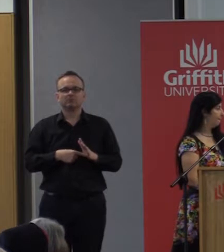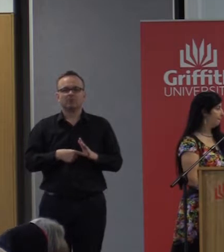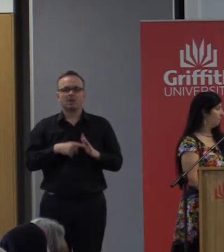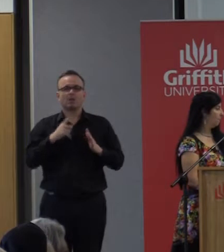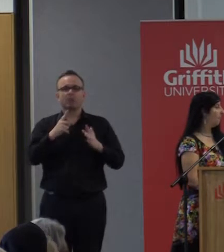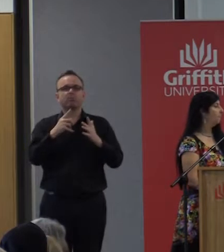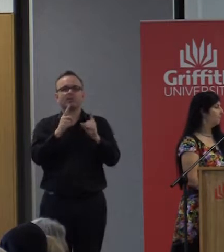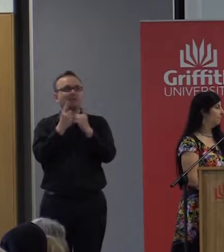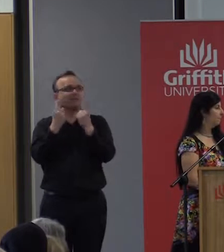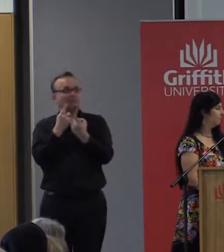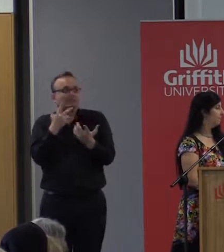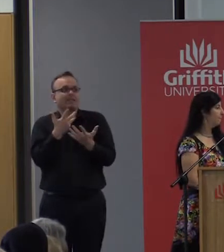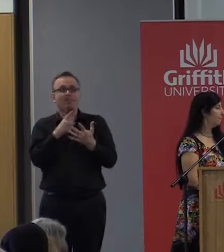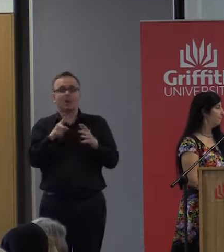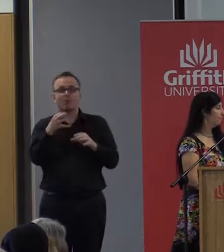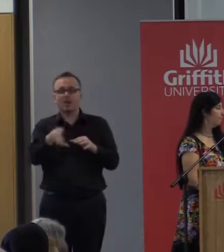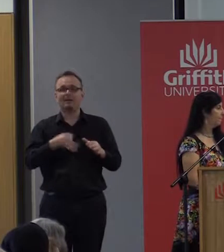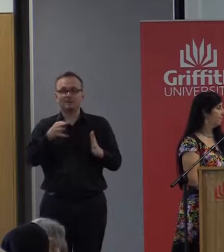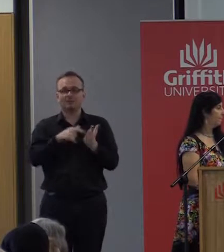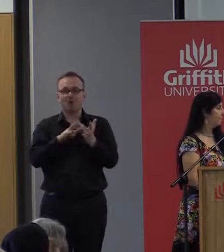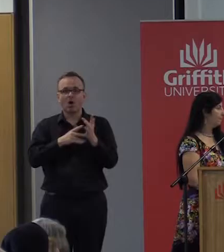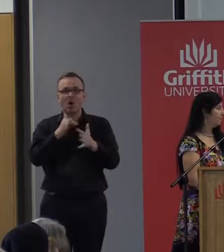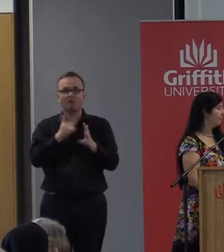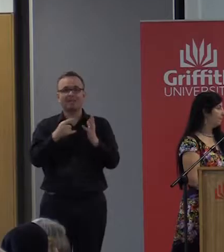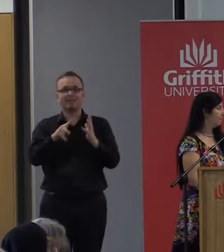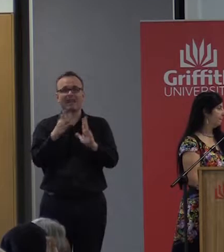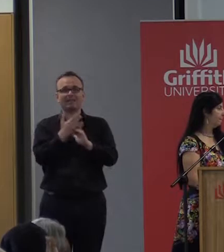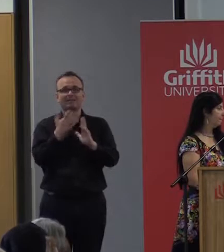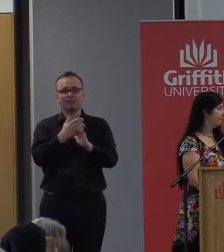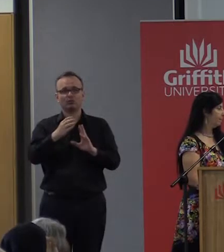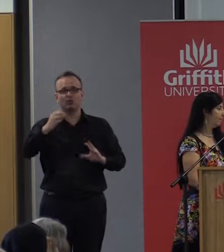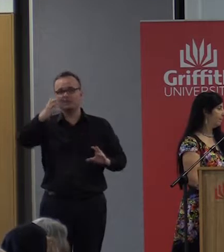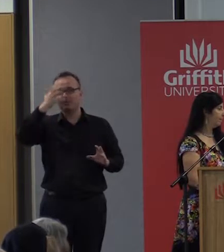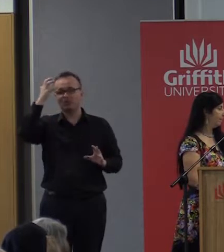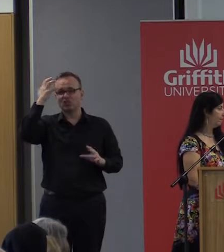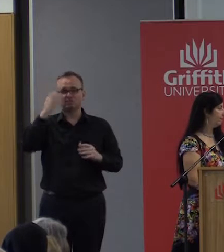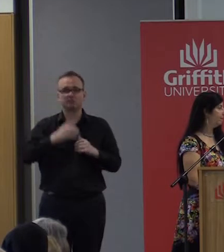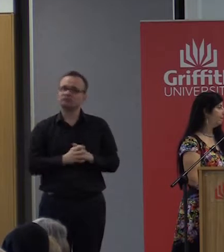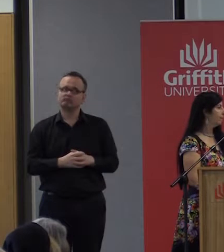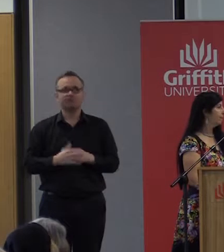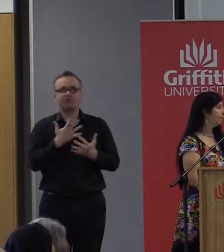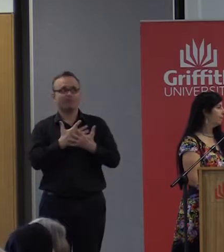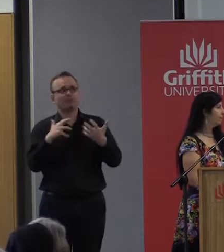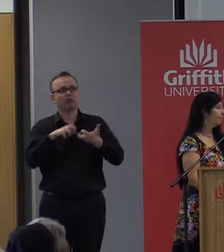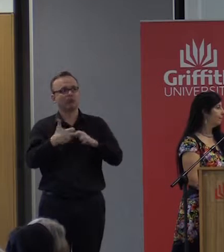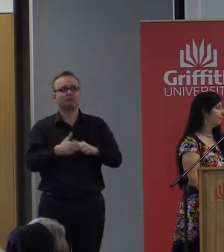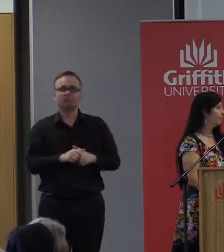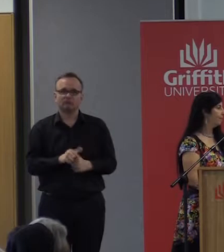sheer waiting times and access to specialists. So it's hugely problematic.